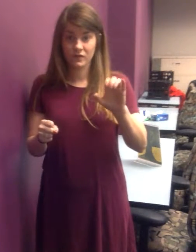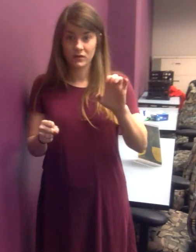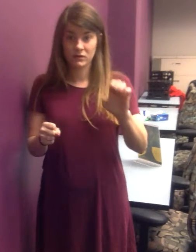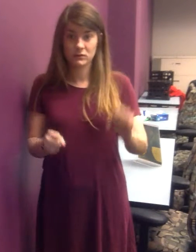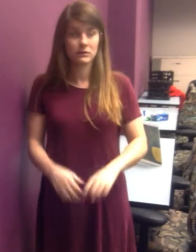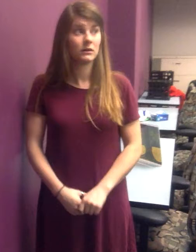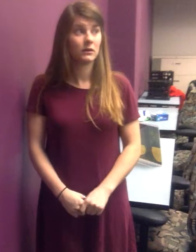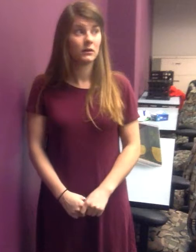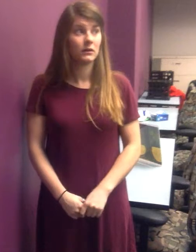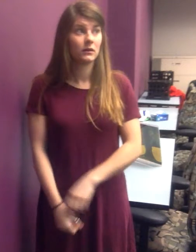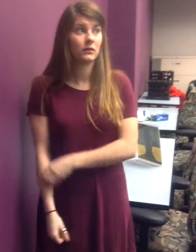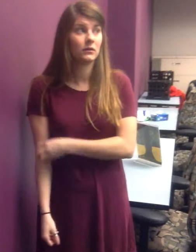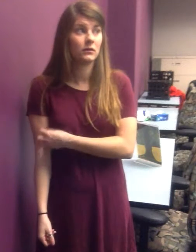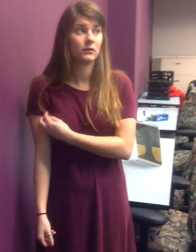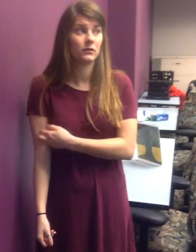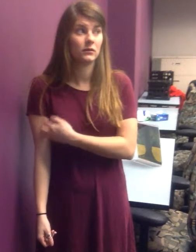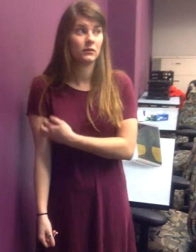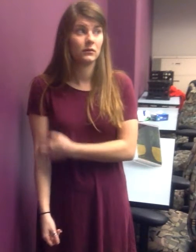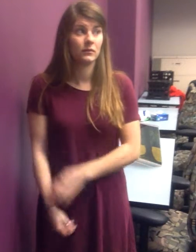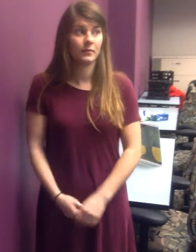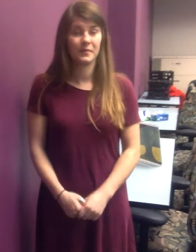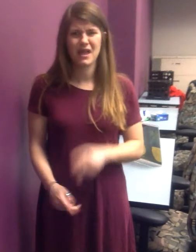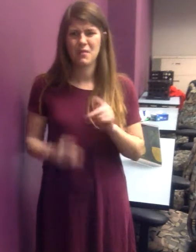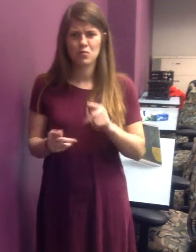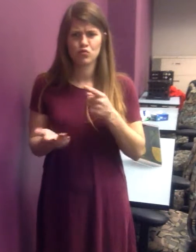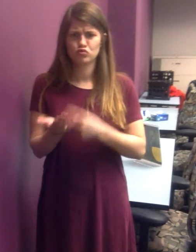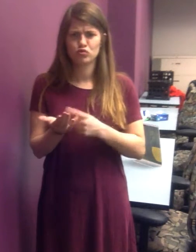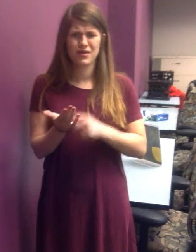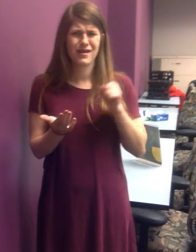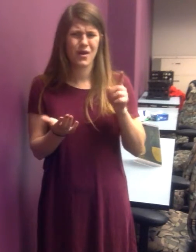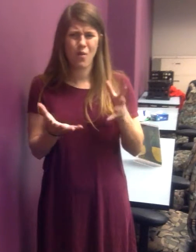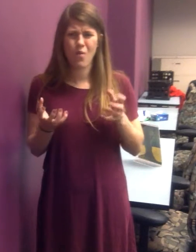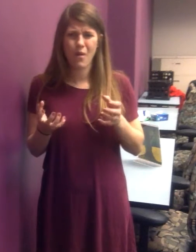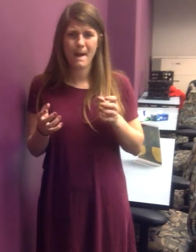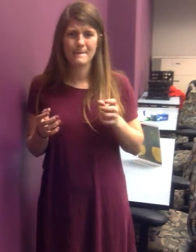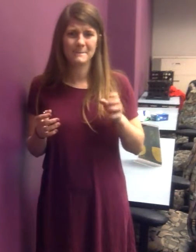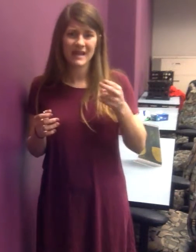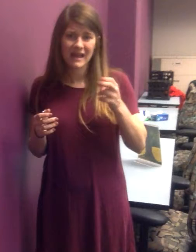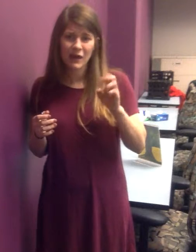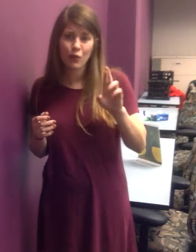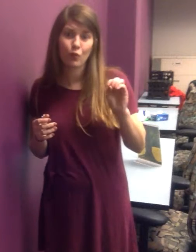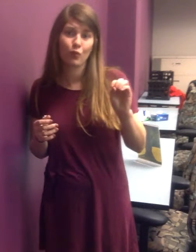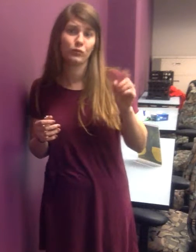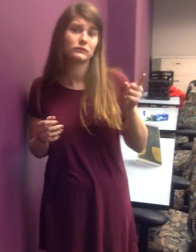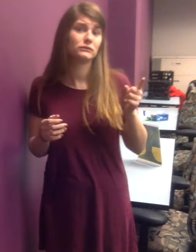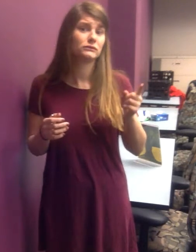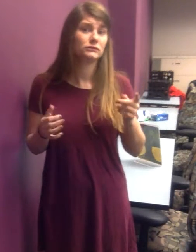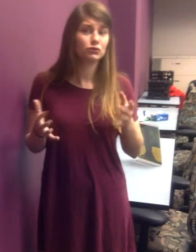Holocaust. He wants to be a superhero action figure. Myra DeBell was acting on a broad strategy he helped create